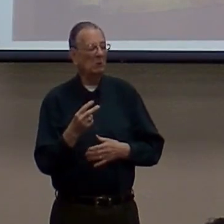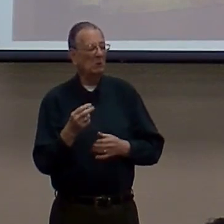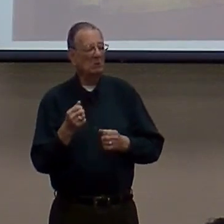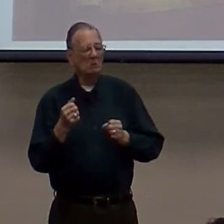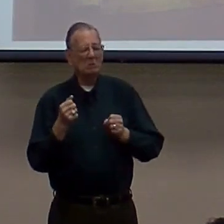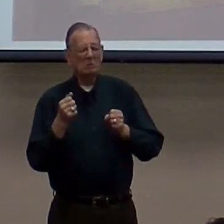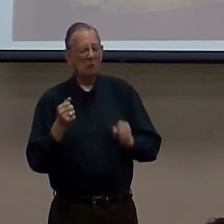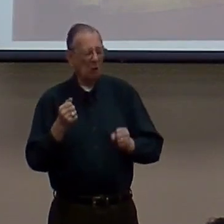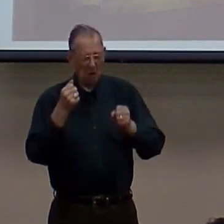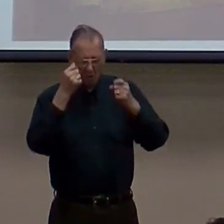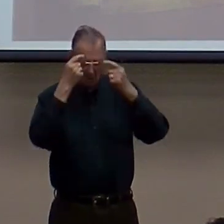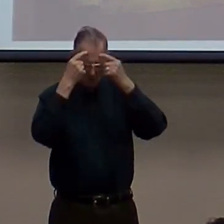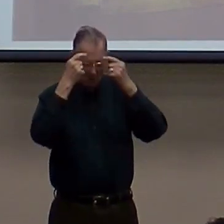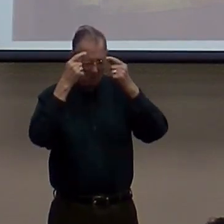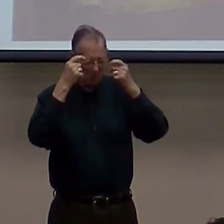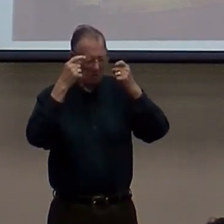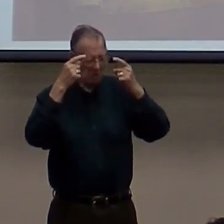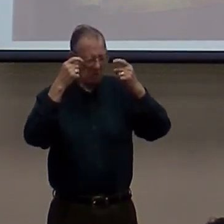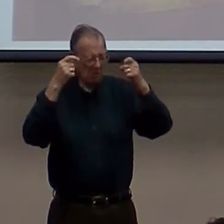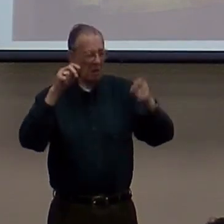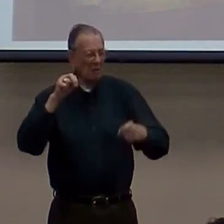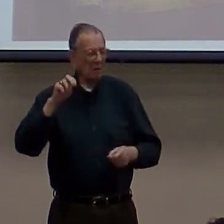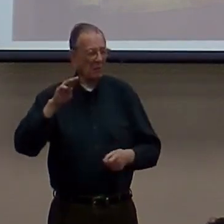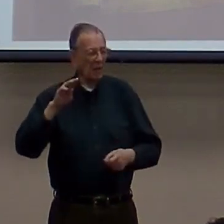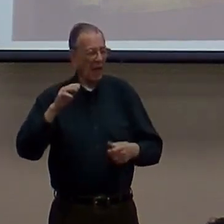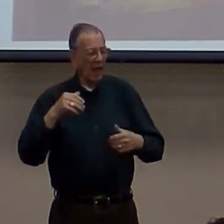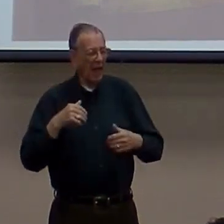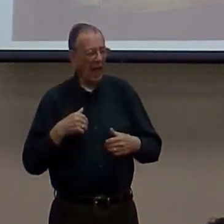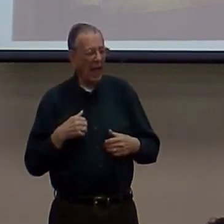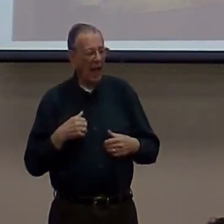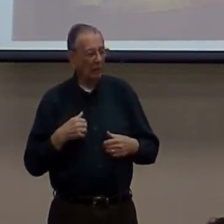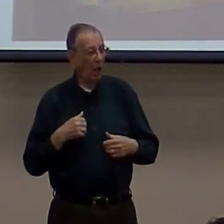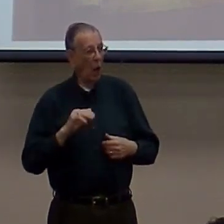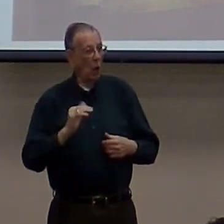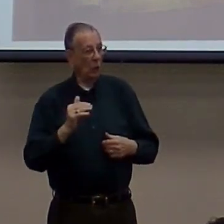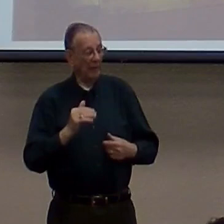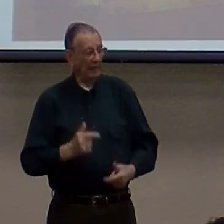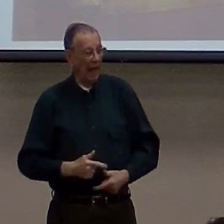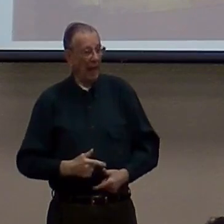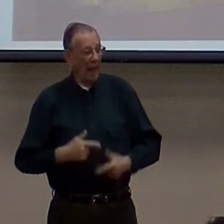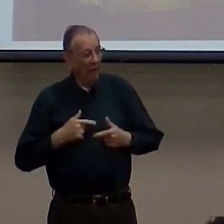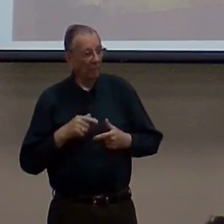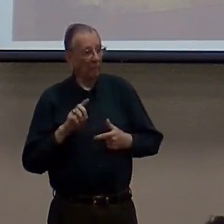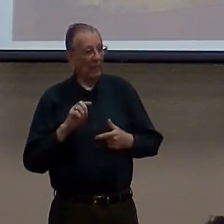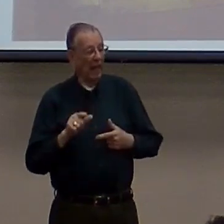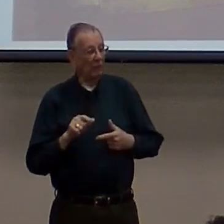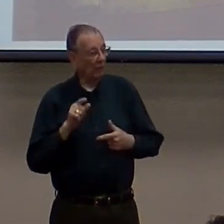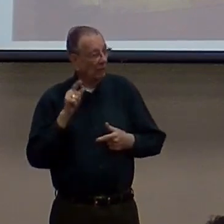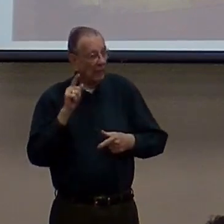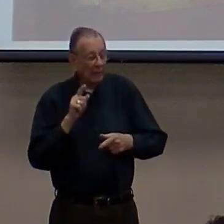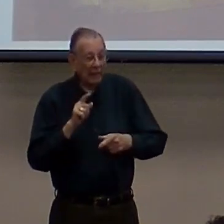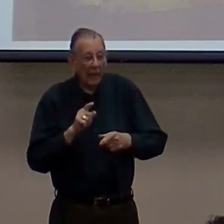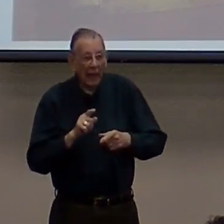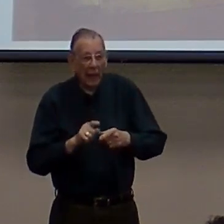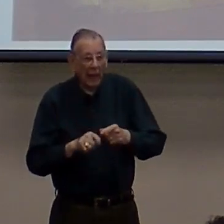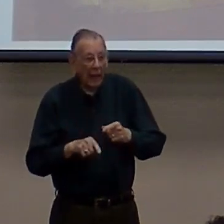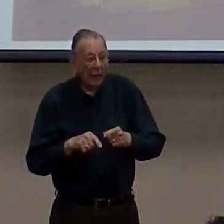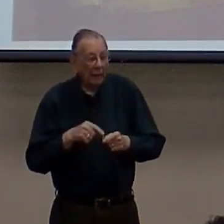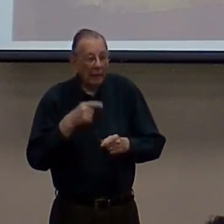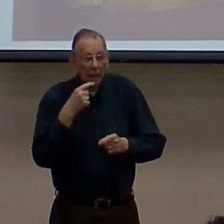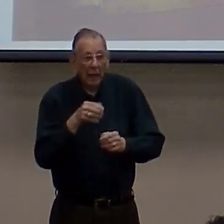dynamic dream that Nebuchadnezzar has that actually threatens the life of Daniel if he can't tell